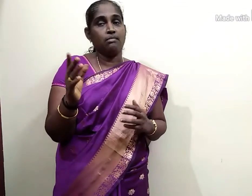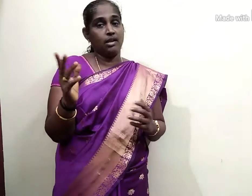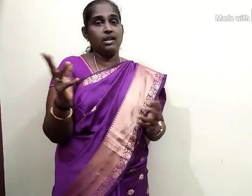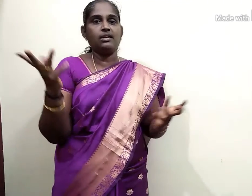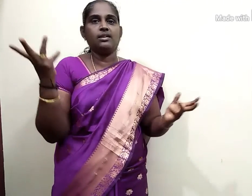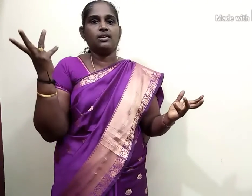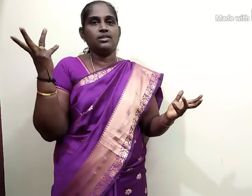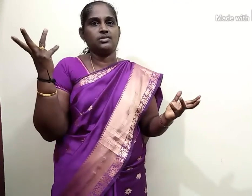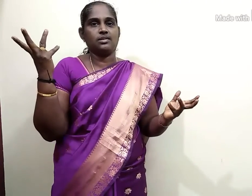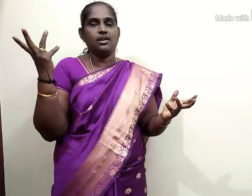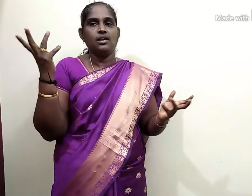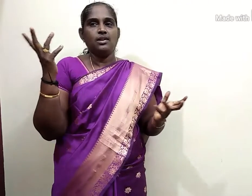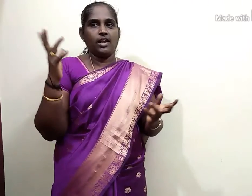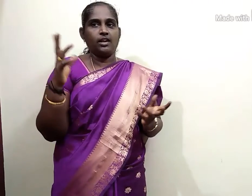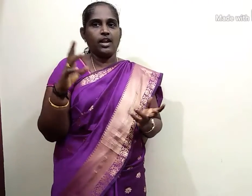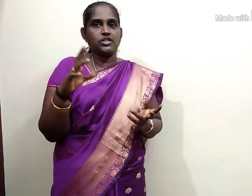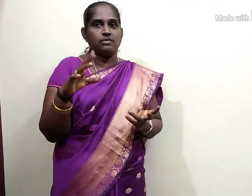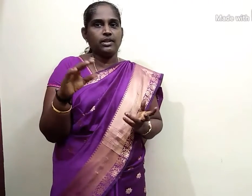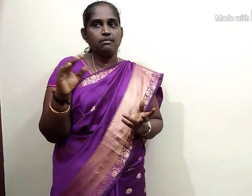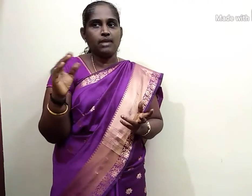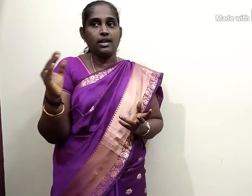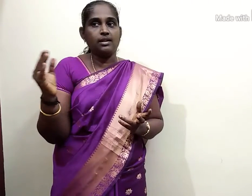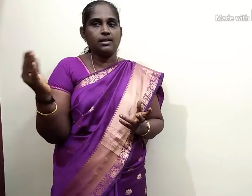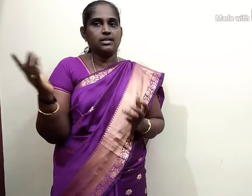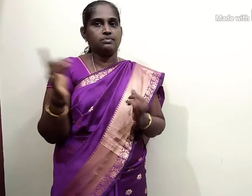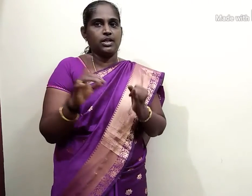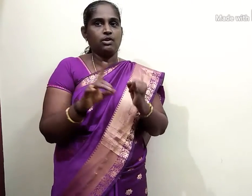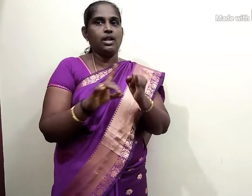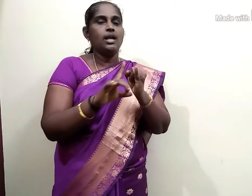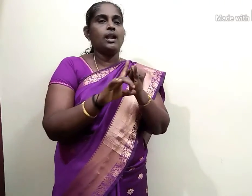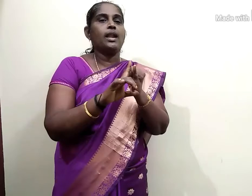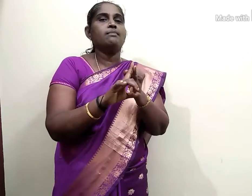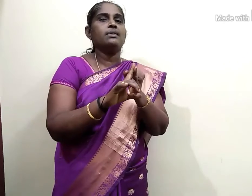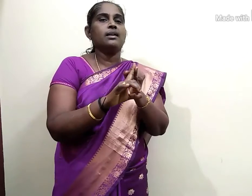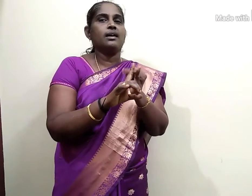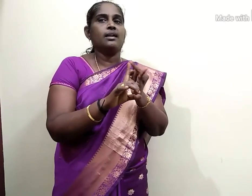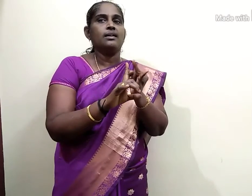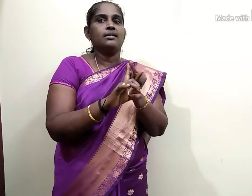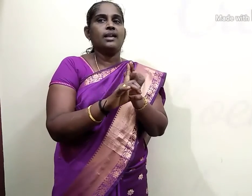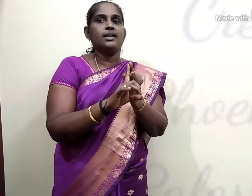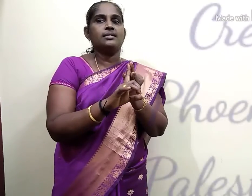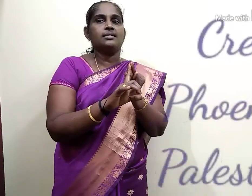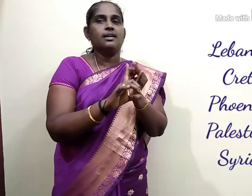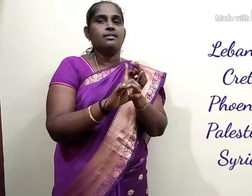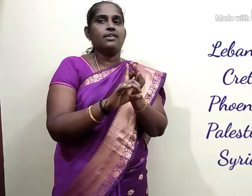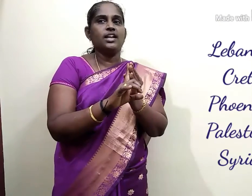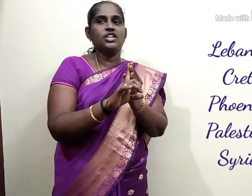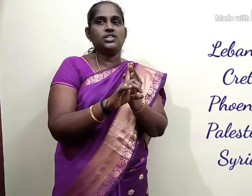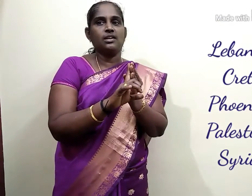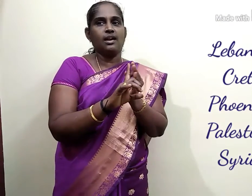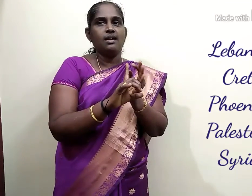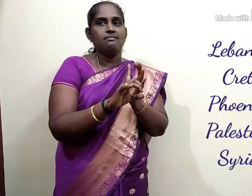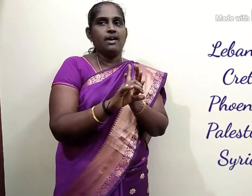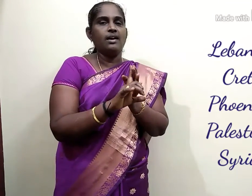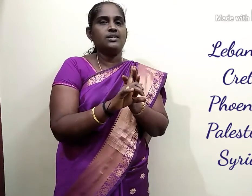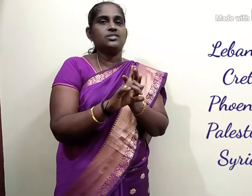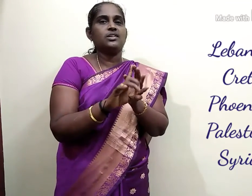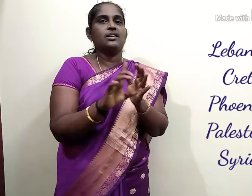with many countries. Particularly Lebanon, Crete, Phoenicia, Palestine